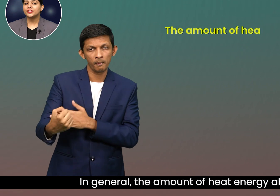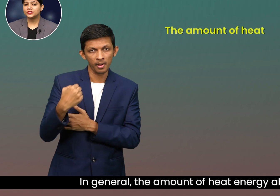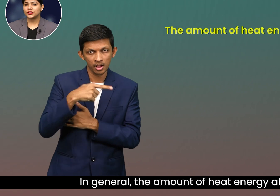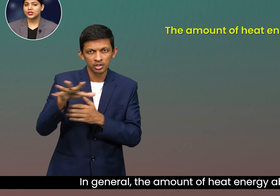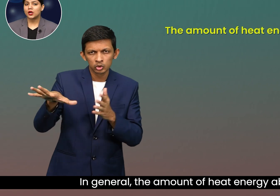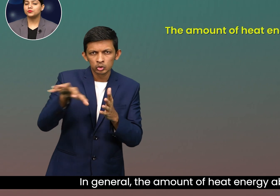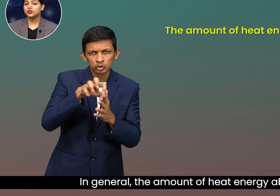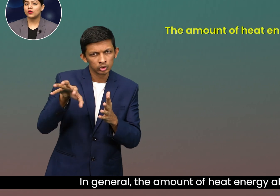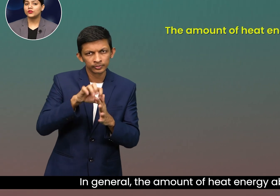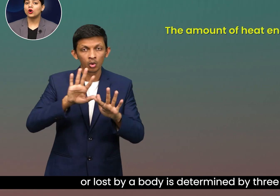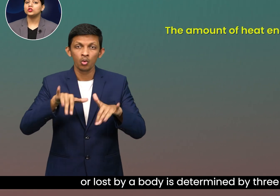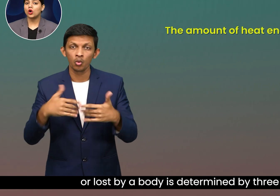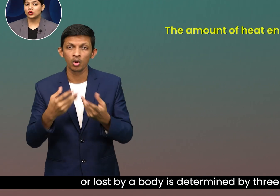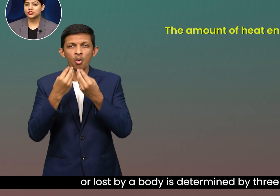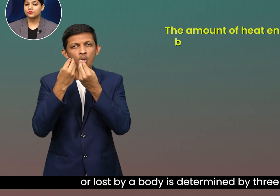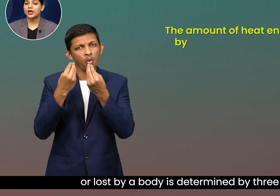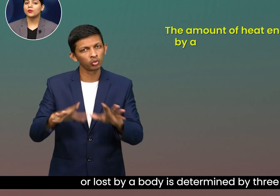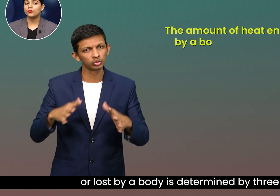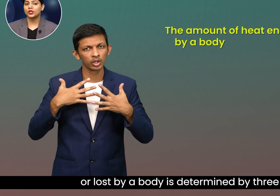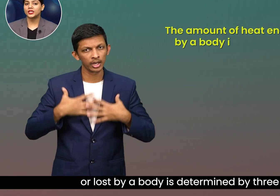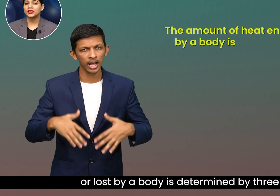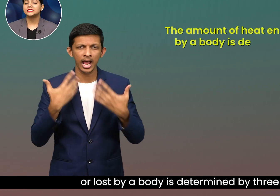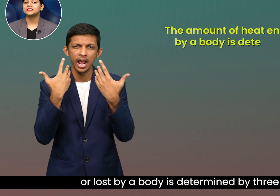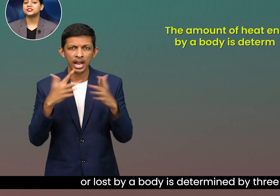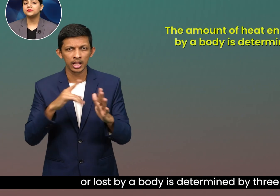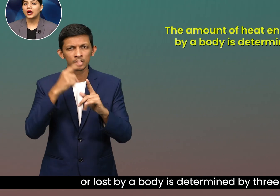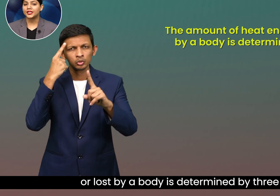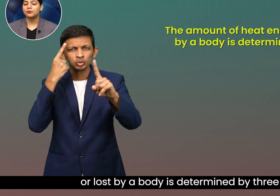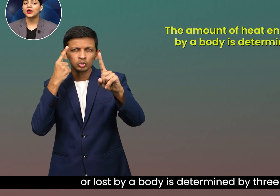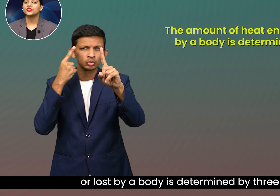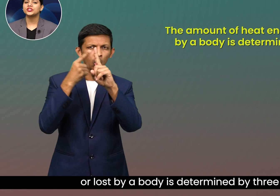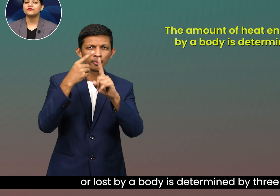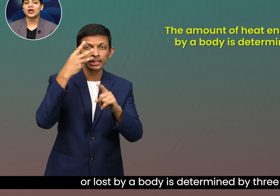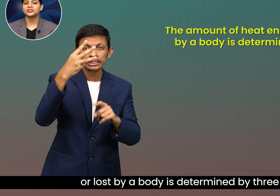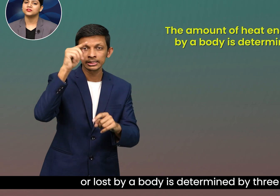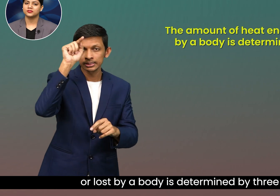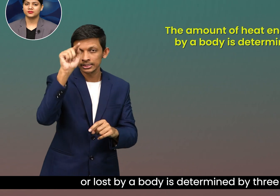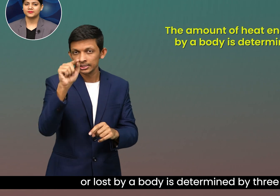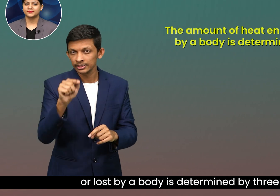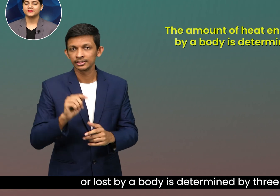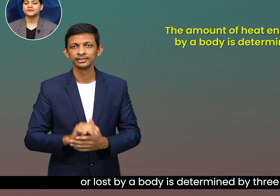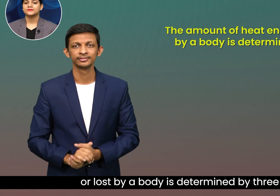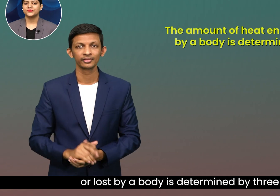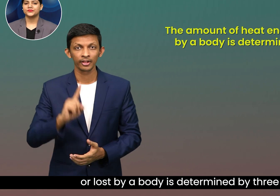heat energy absorbed or lost by a body is determined by three factors: